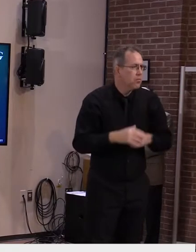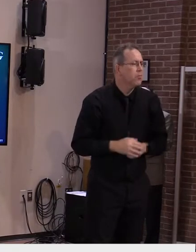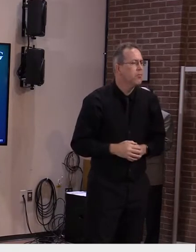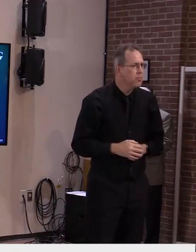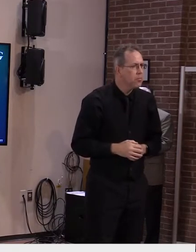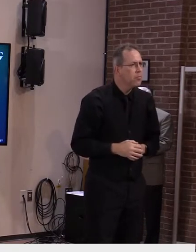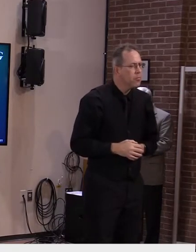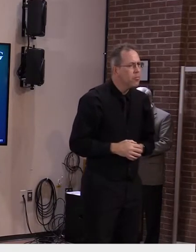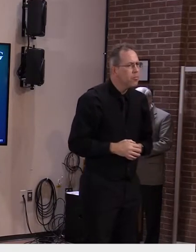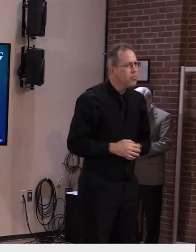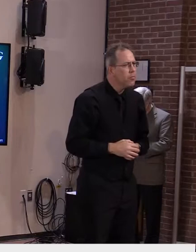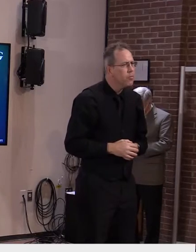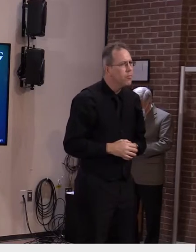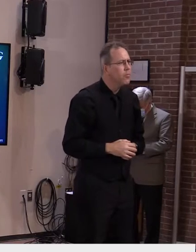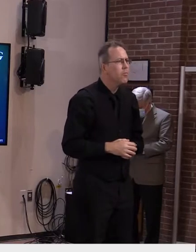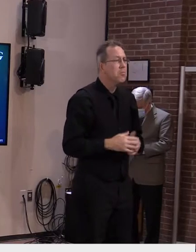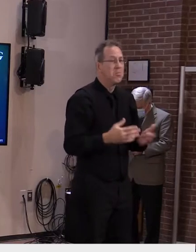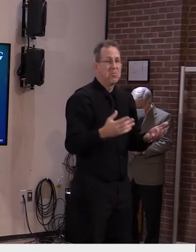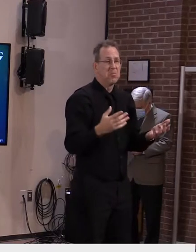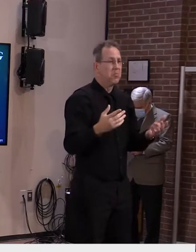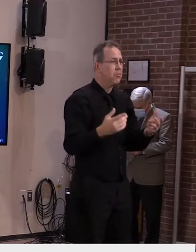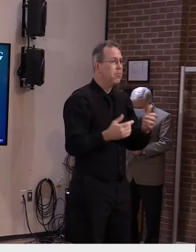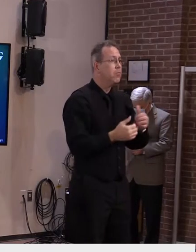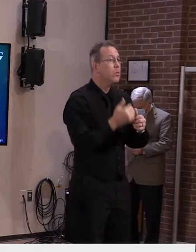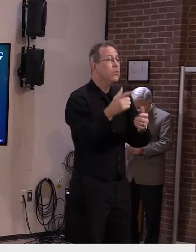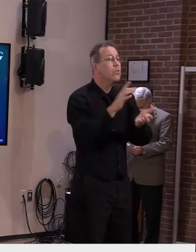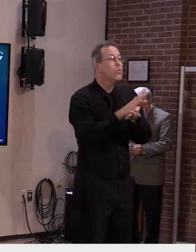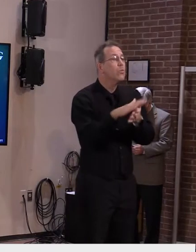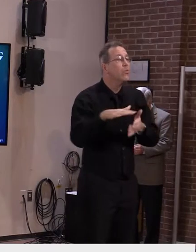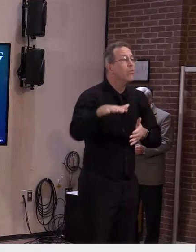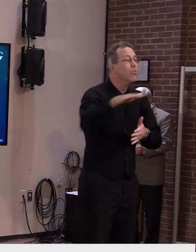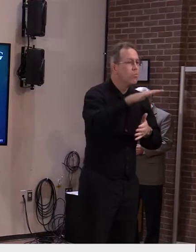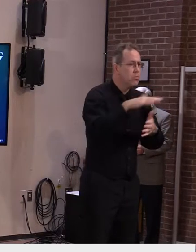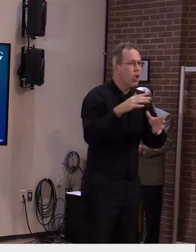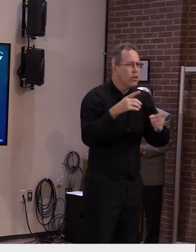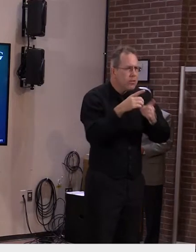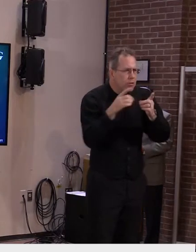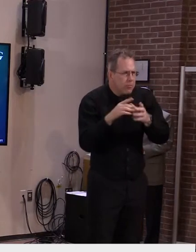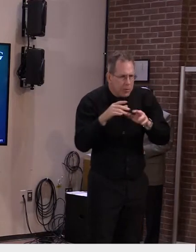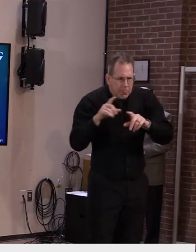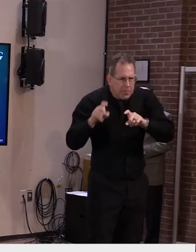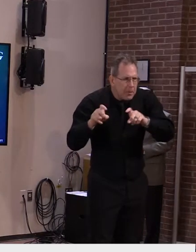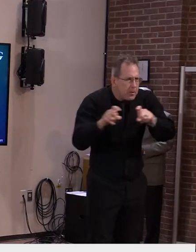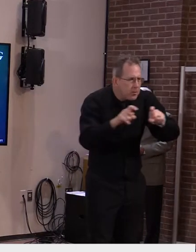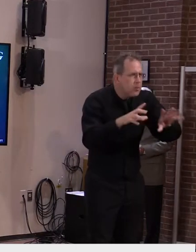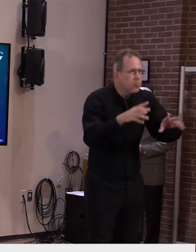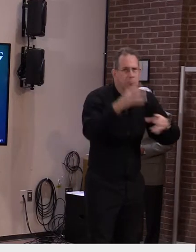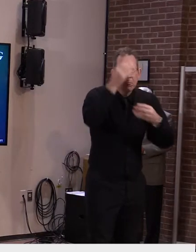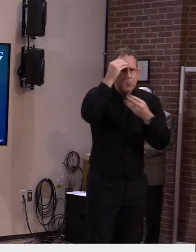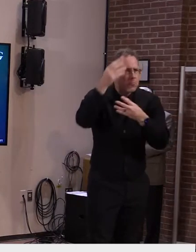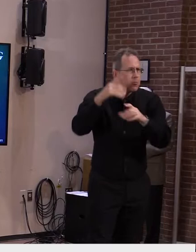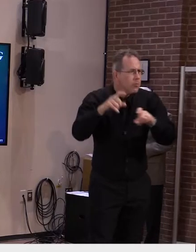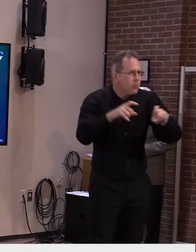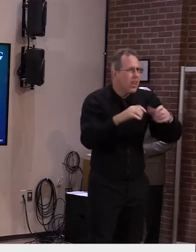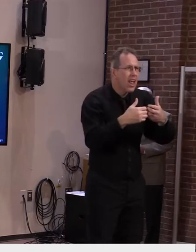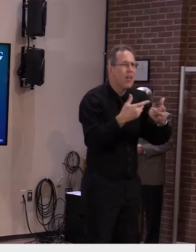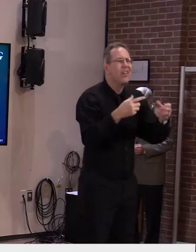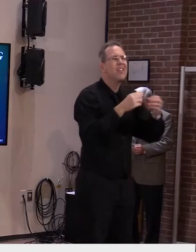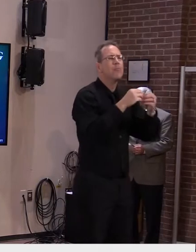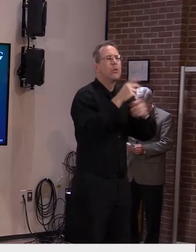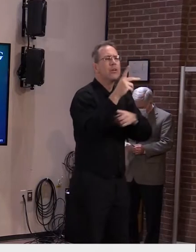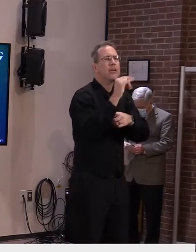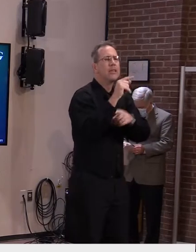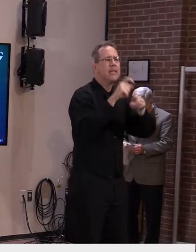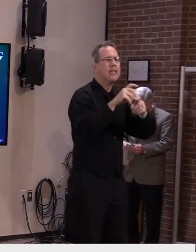districts are either implementing Test to Stay or awaiting the arrival of their test kits, which have been ordered and should be delivered this week. We also have